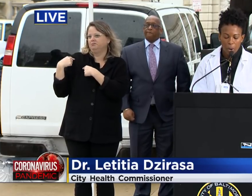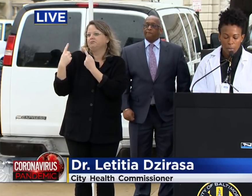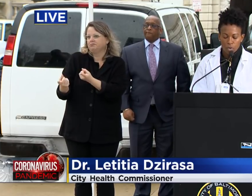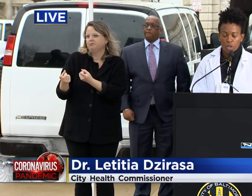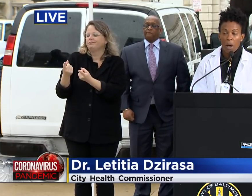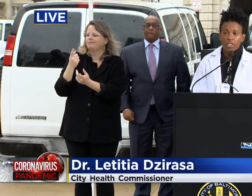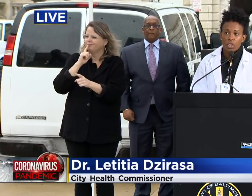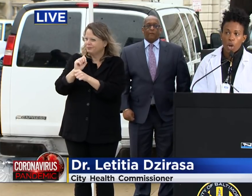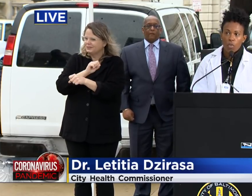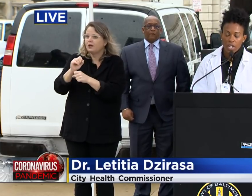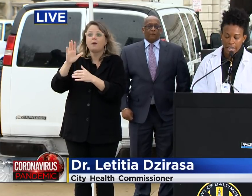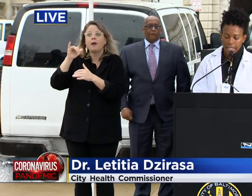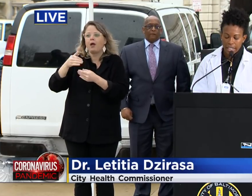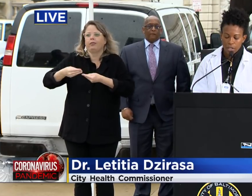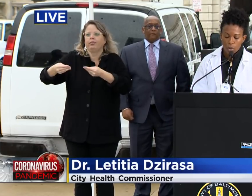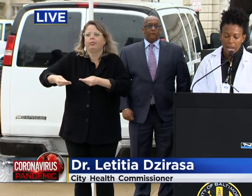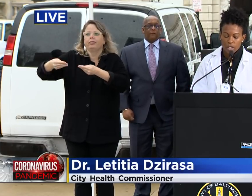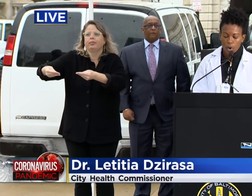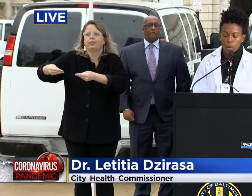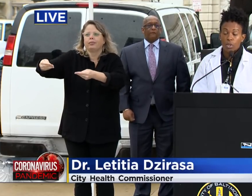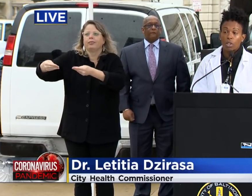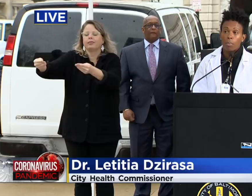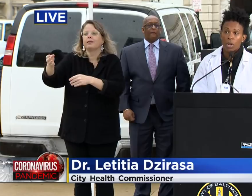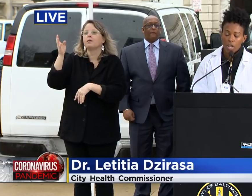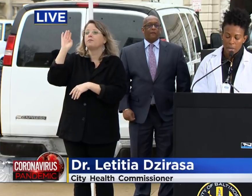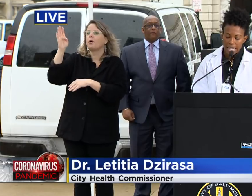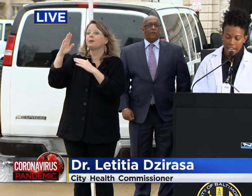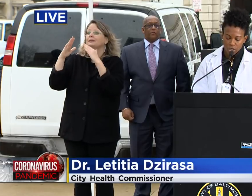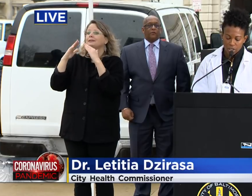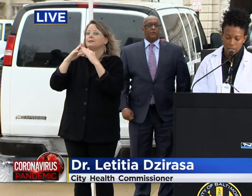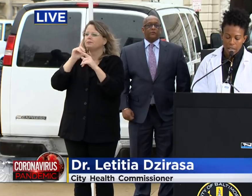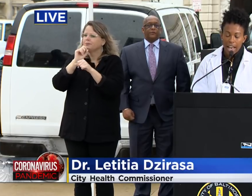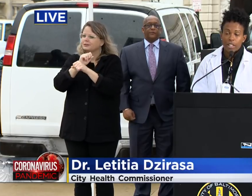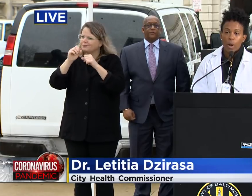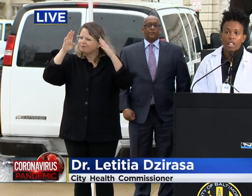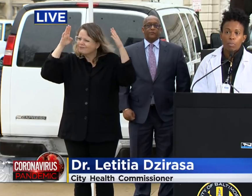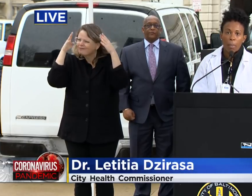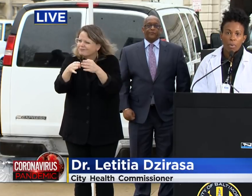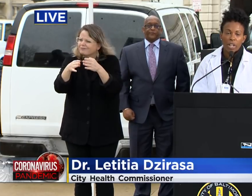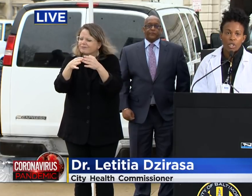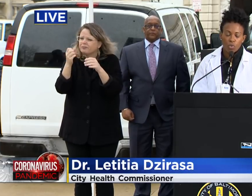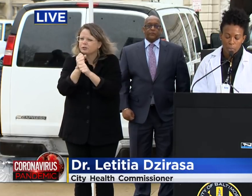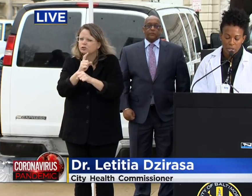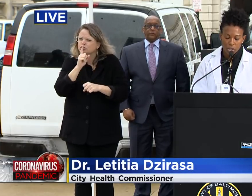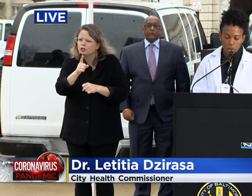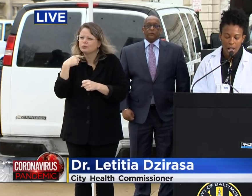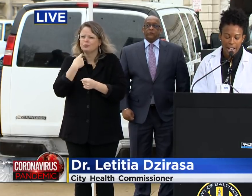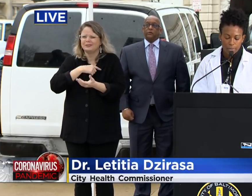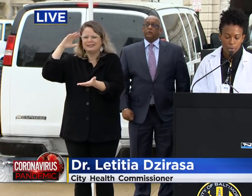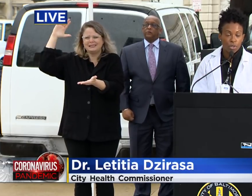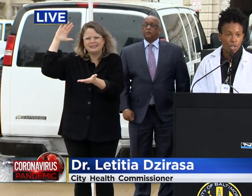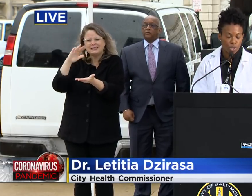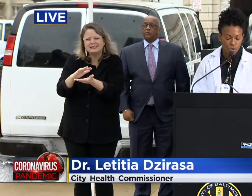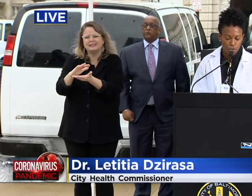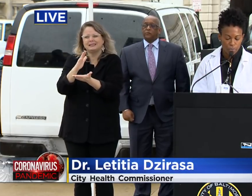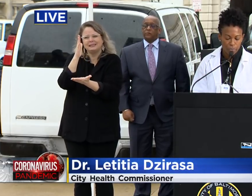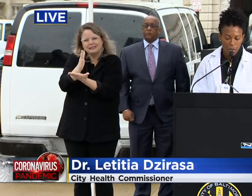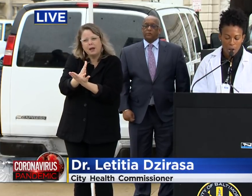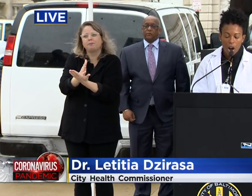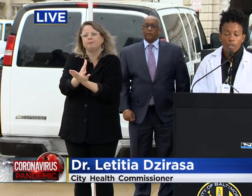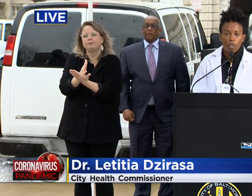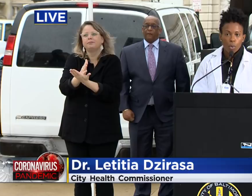City Health Department response to COVID-19 remains focused on community mitigation as well as preparation for potential hospital